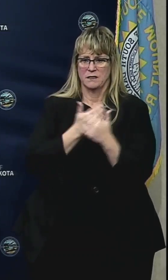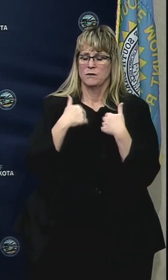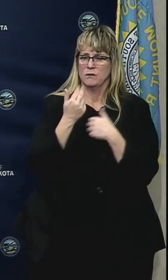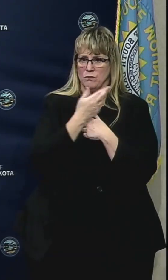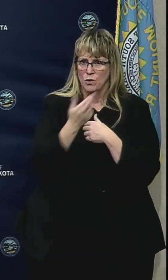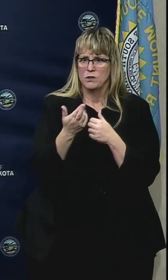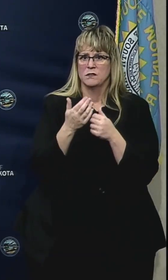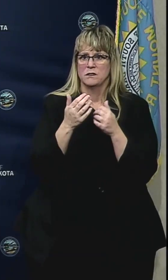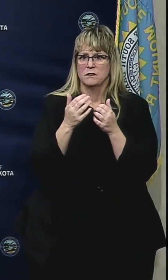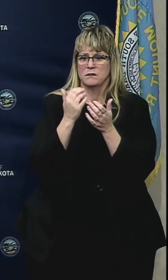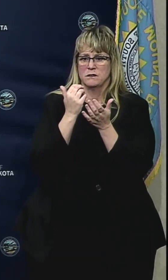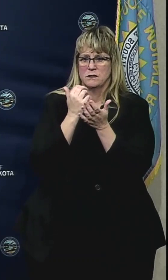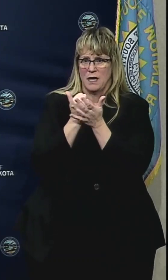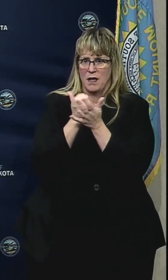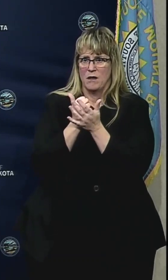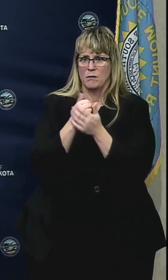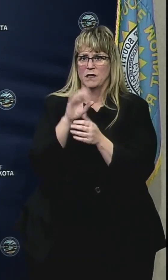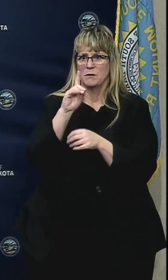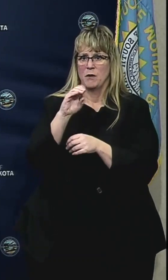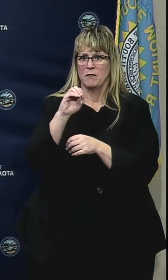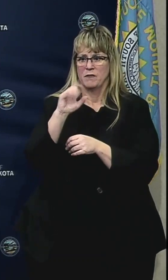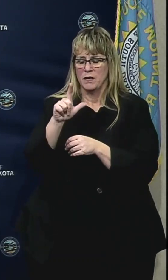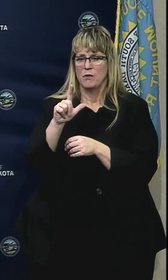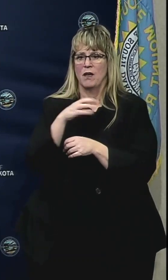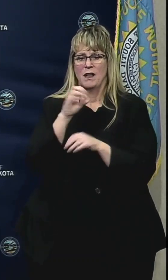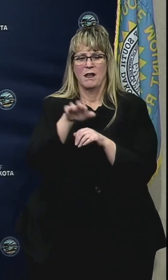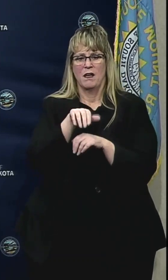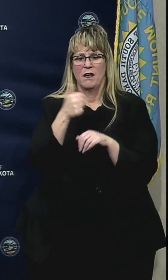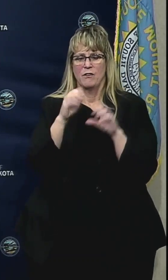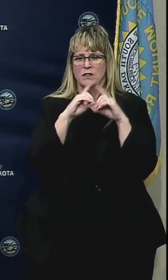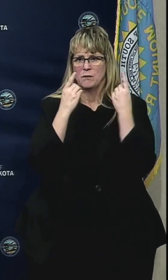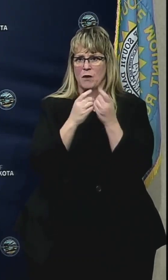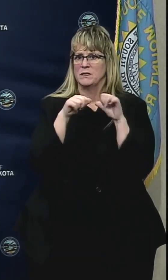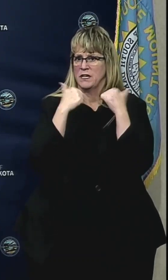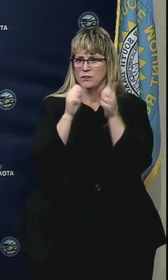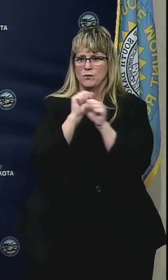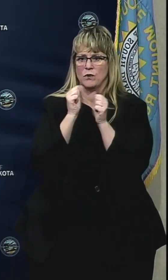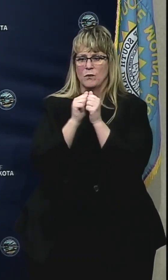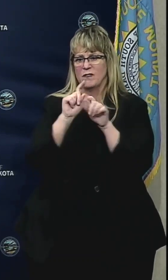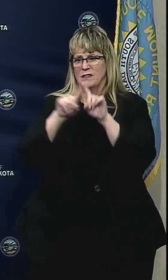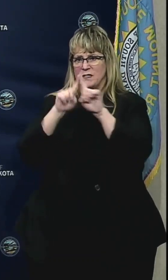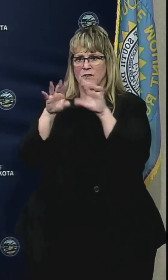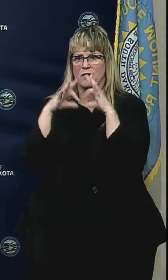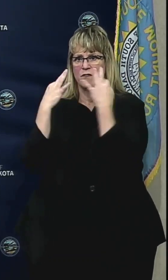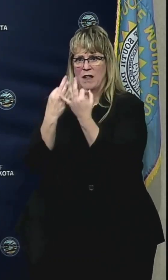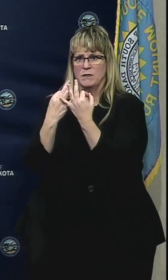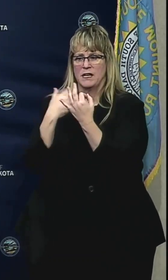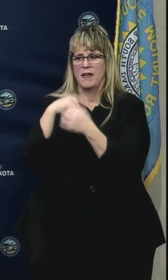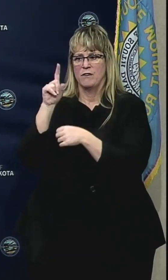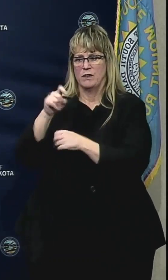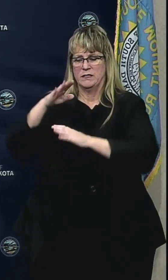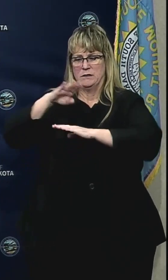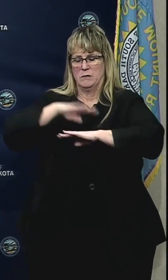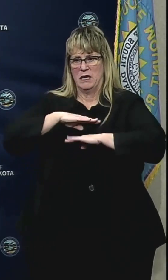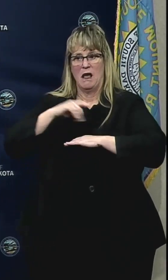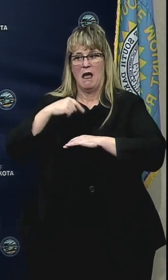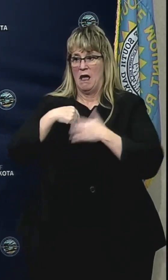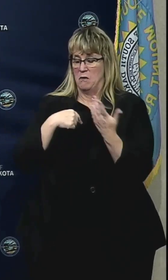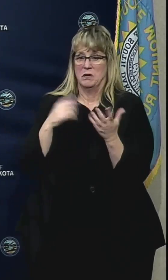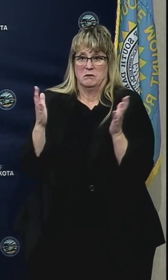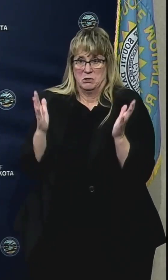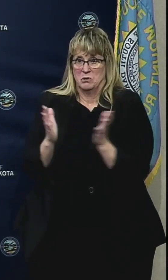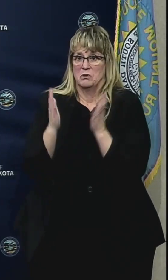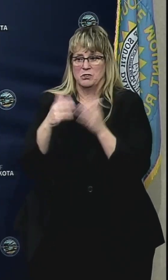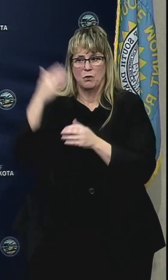to help, and the Department of Labor and other agencies are working with them to get their needs met. So I would